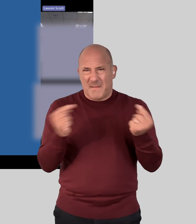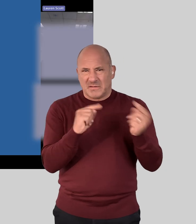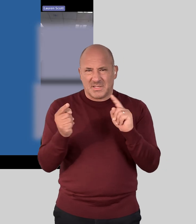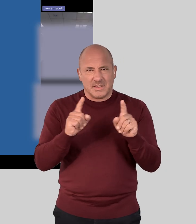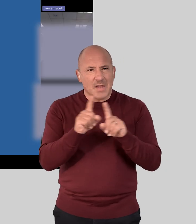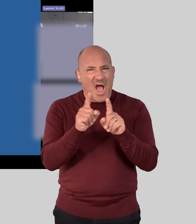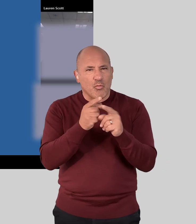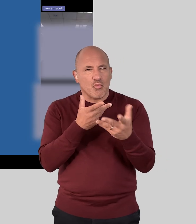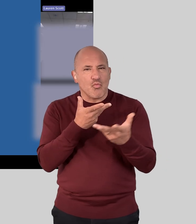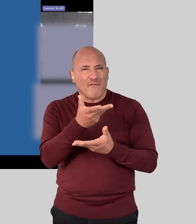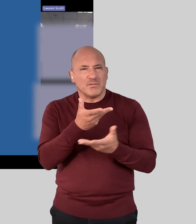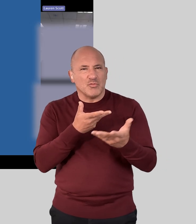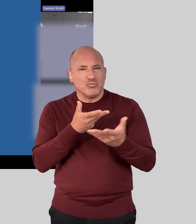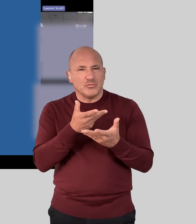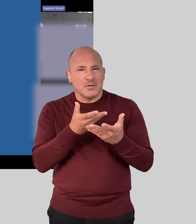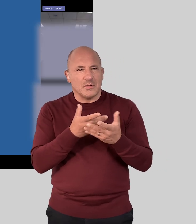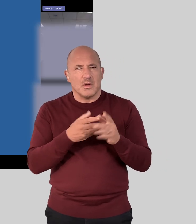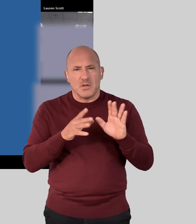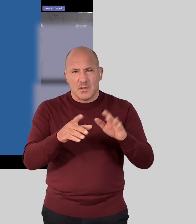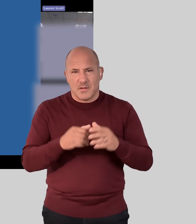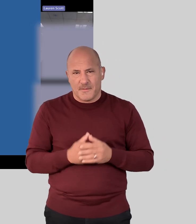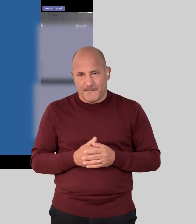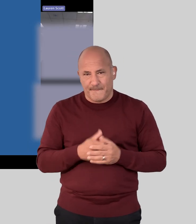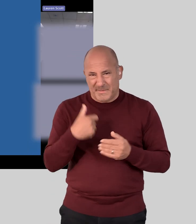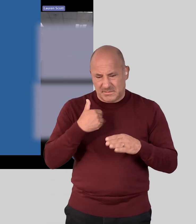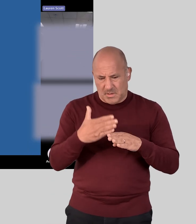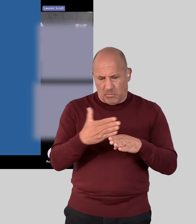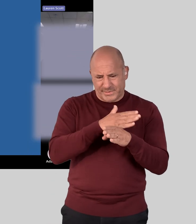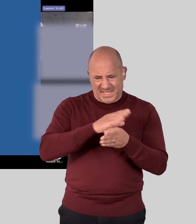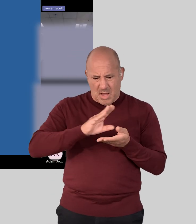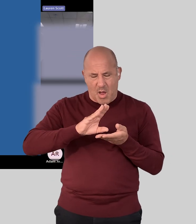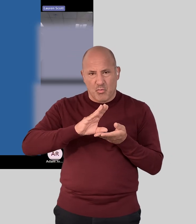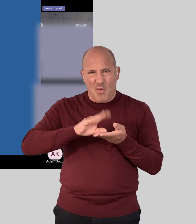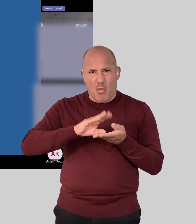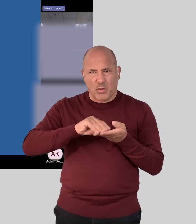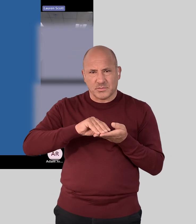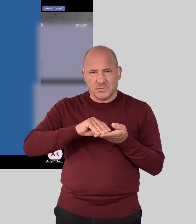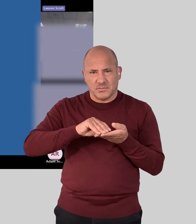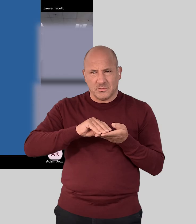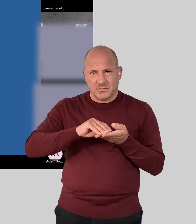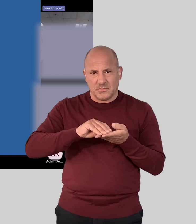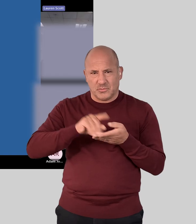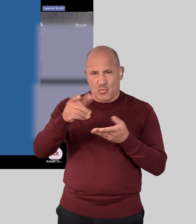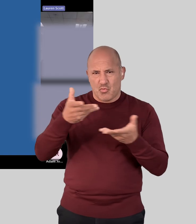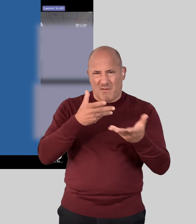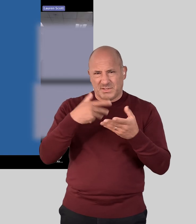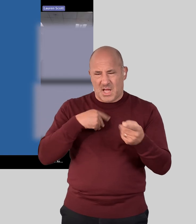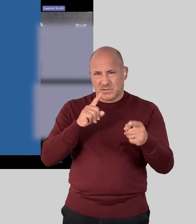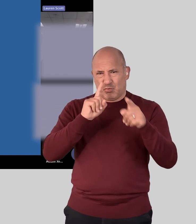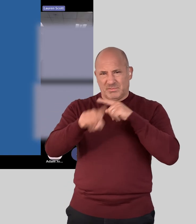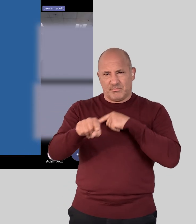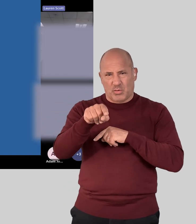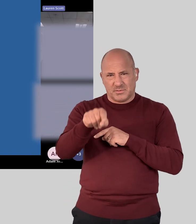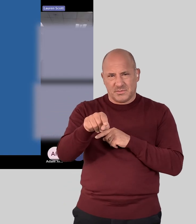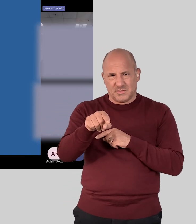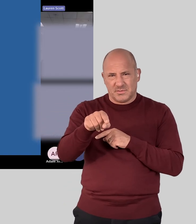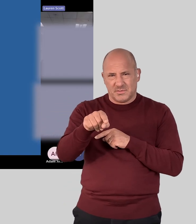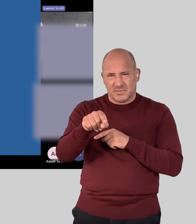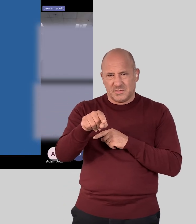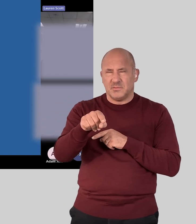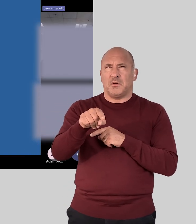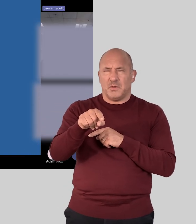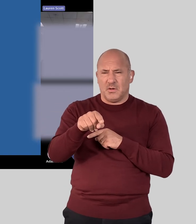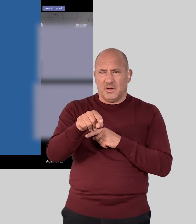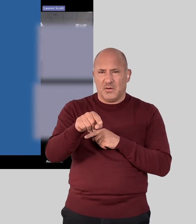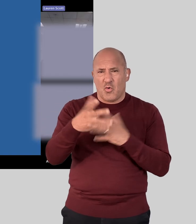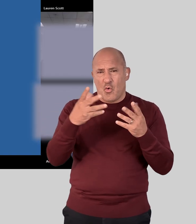kind of like a conversation, and if you're pre-recording your sort of like response to a